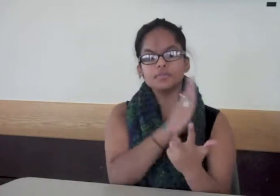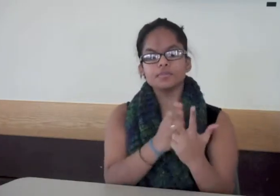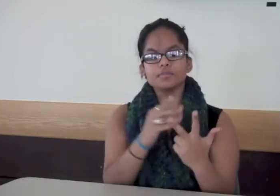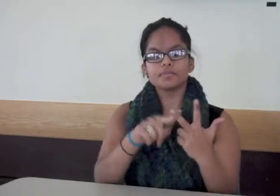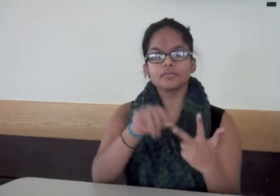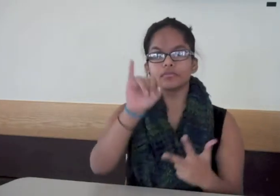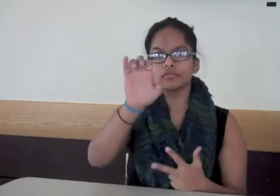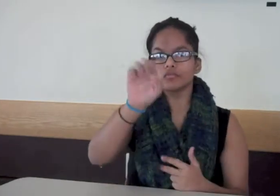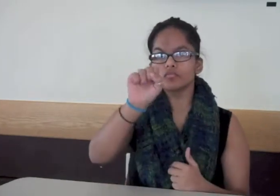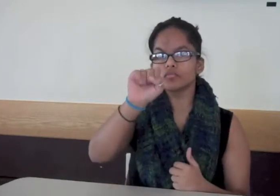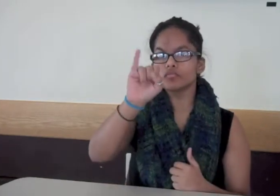Jessica Lambert.